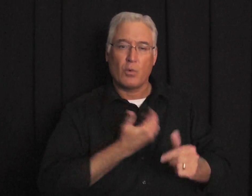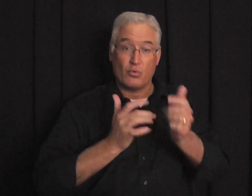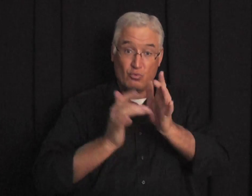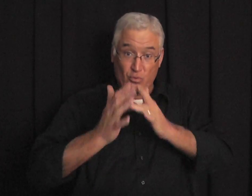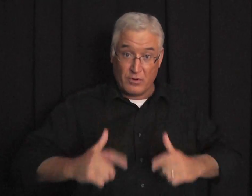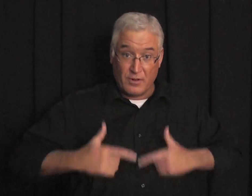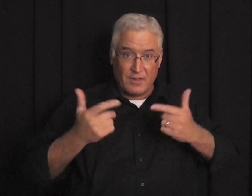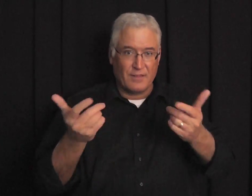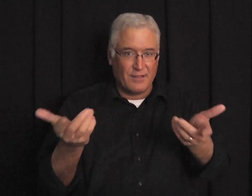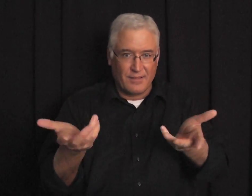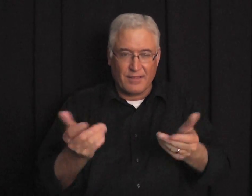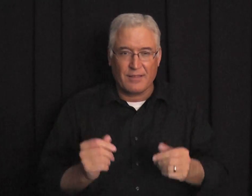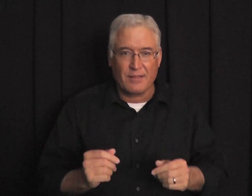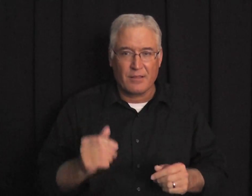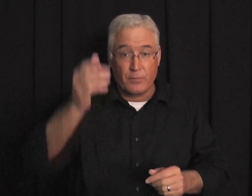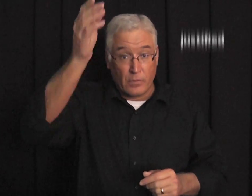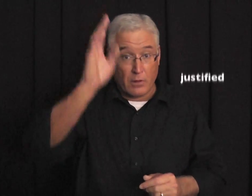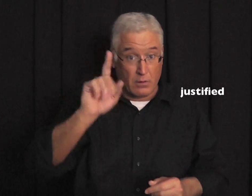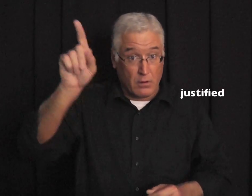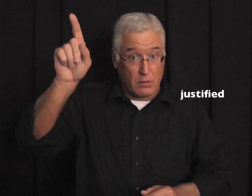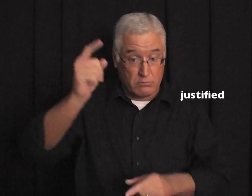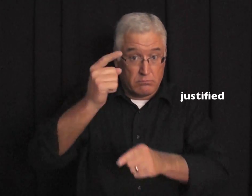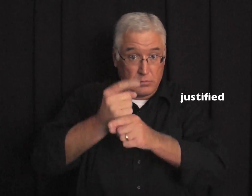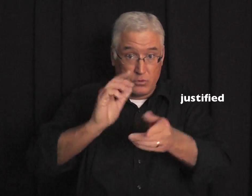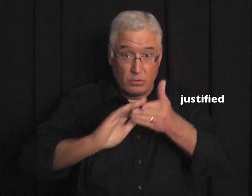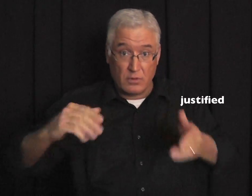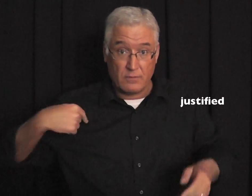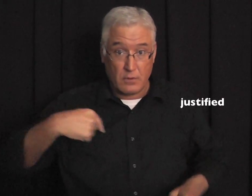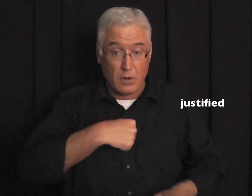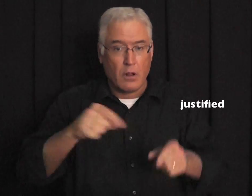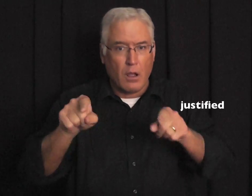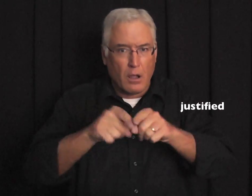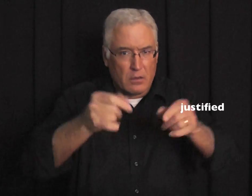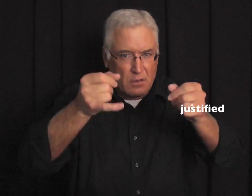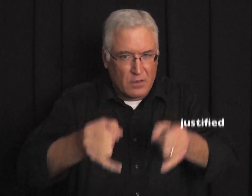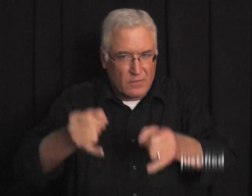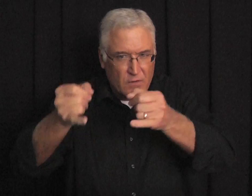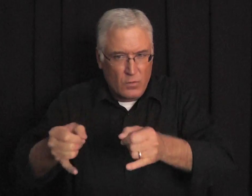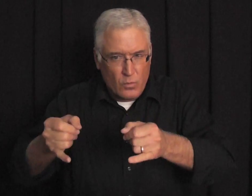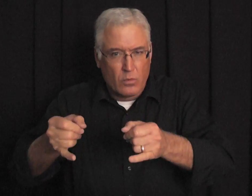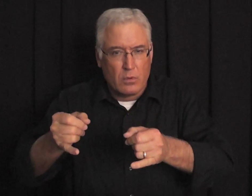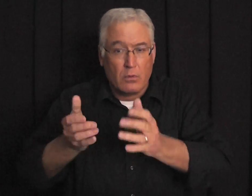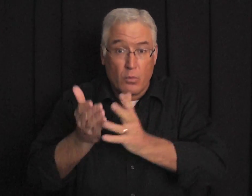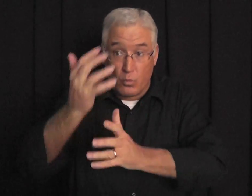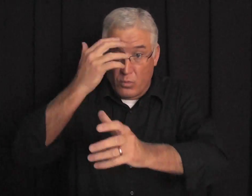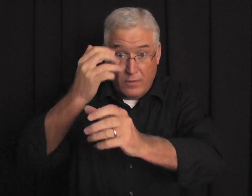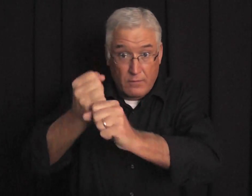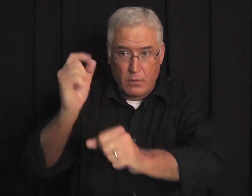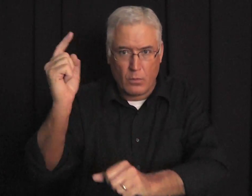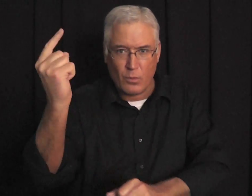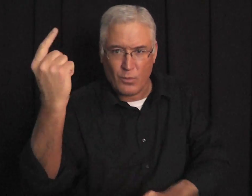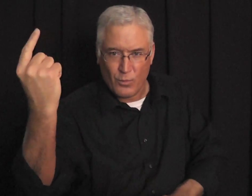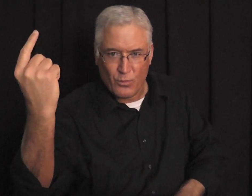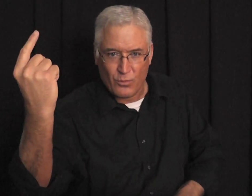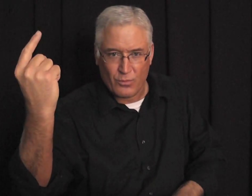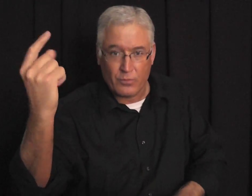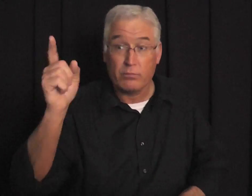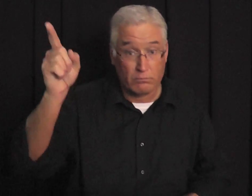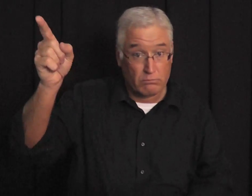Let's apply this to our Christian life. God justifies us as individuals through our faith in